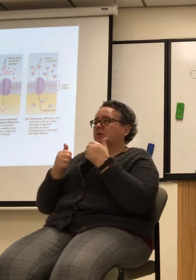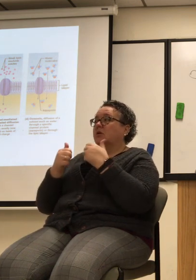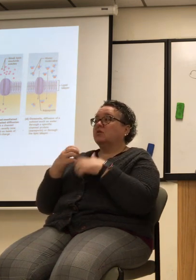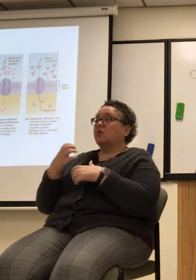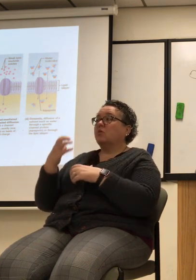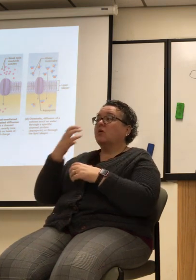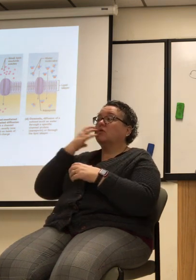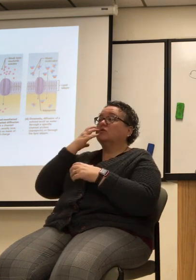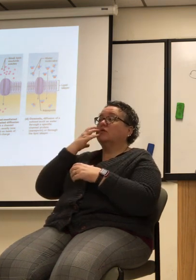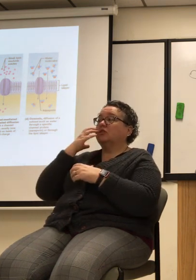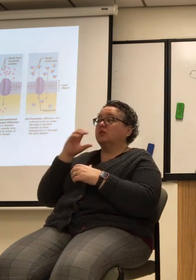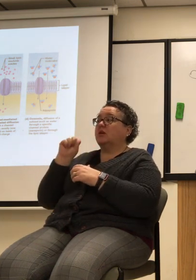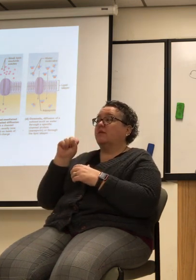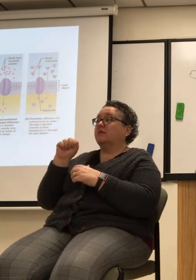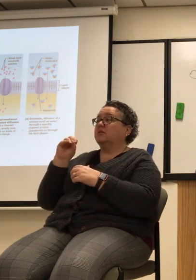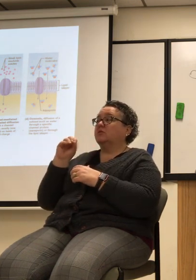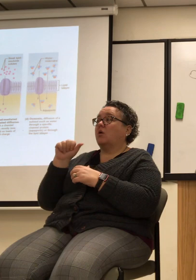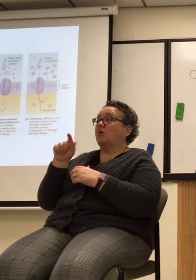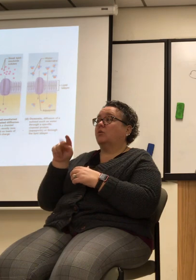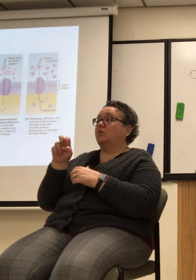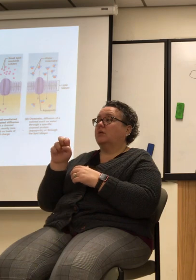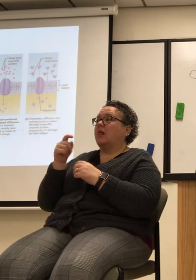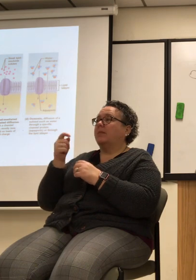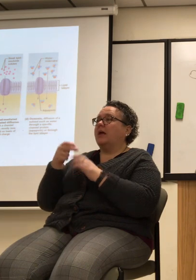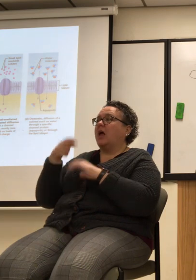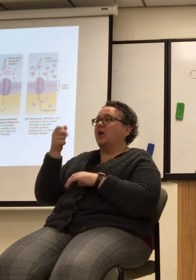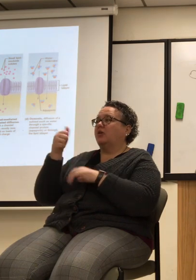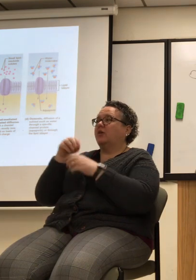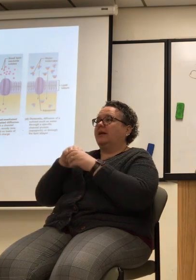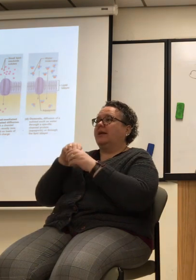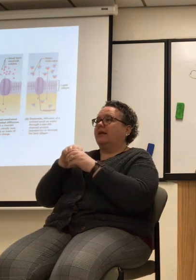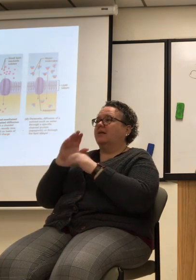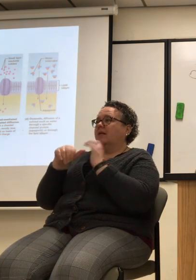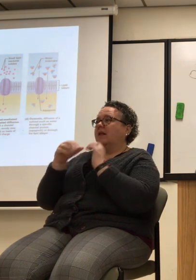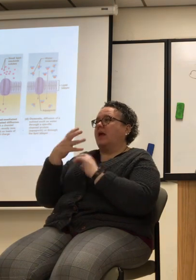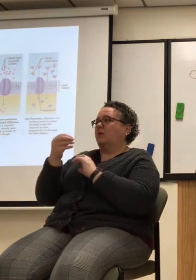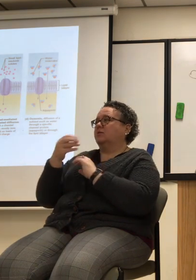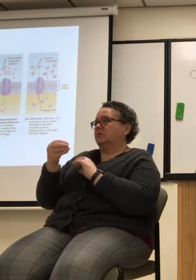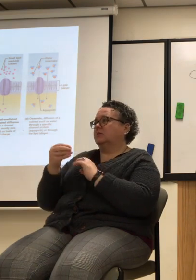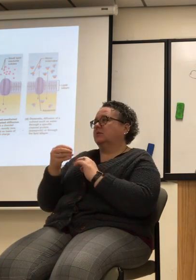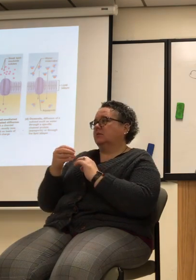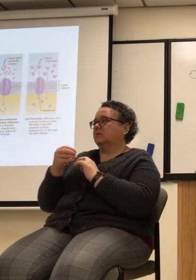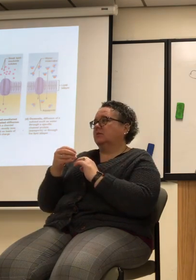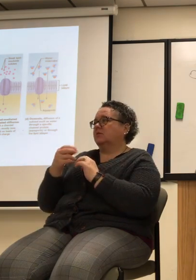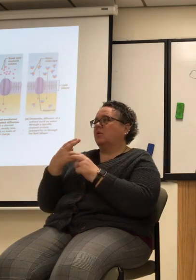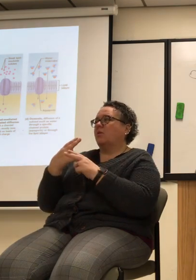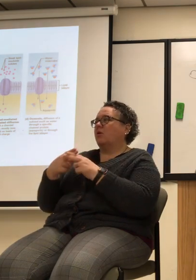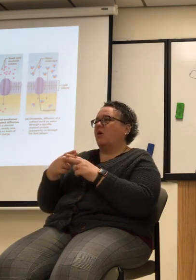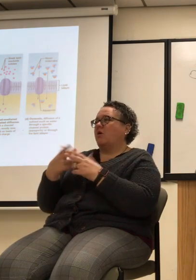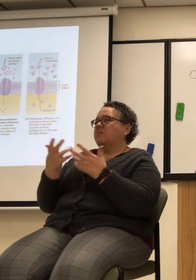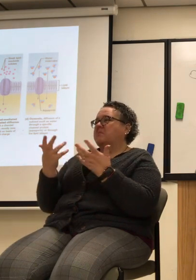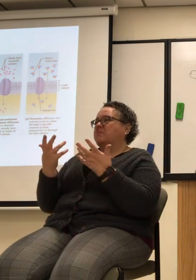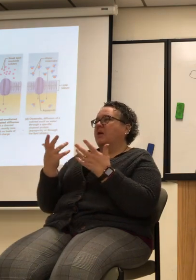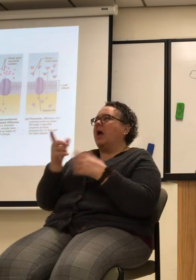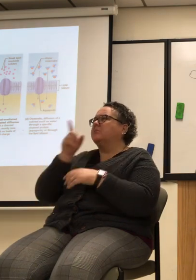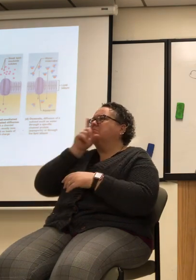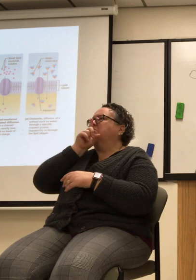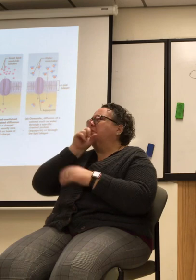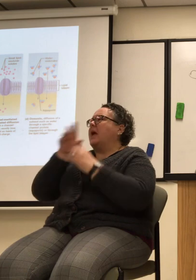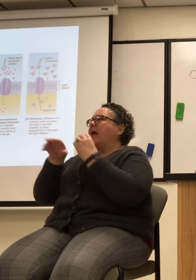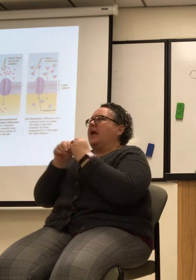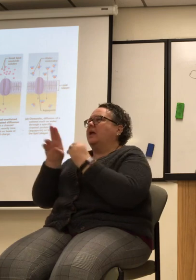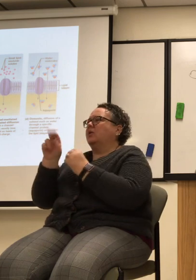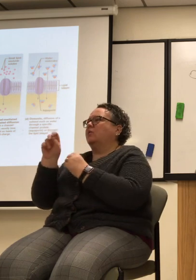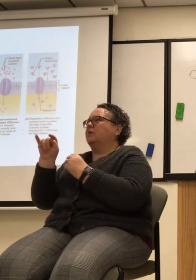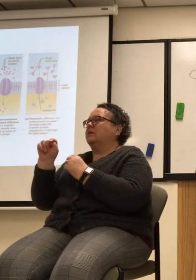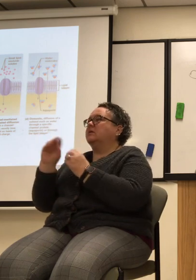of the solute is a little higher in than out. So let's call this 5. I won't even put a unit to it, just